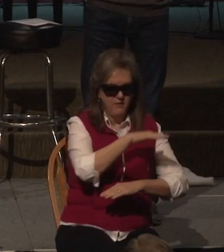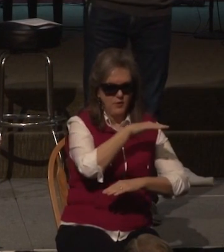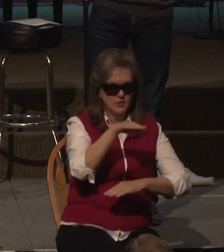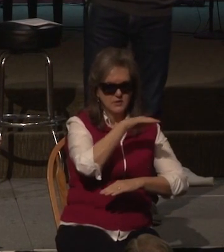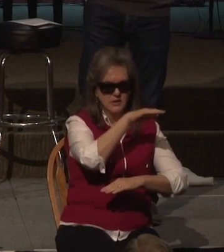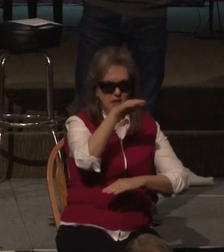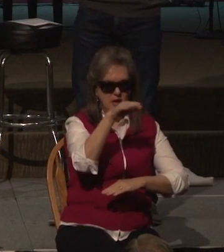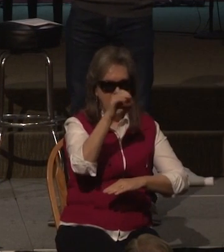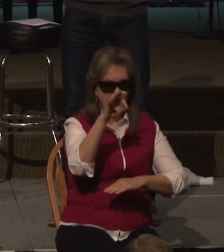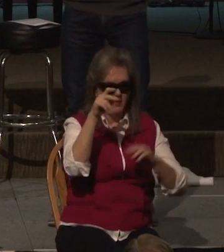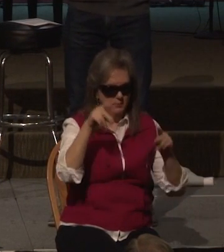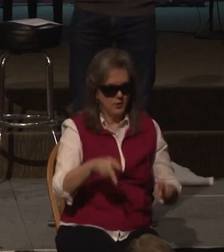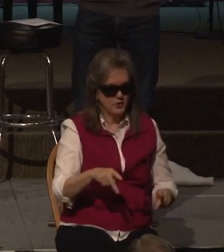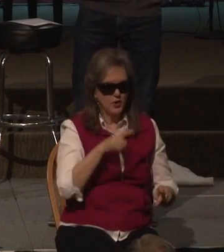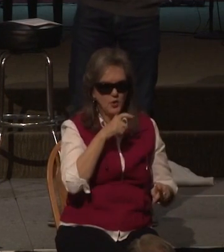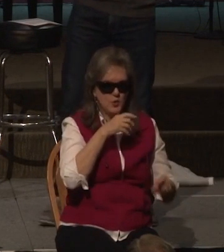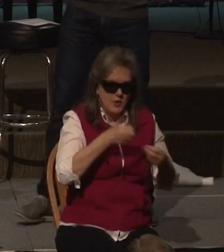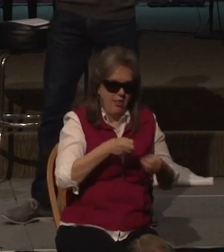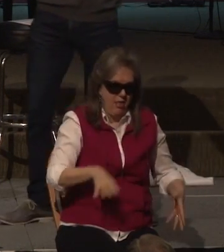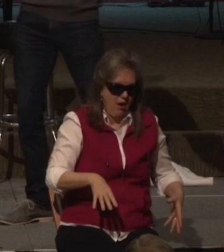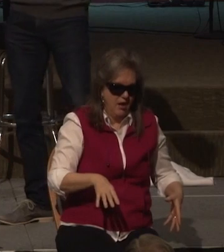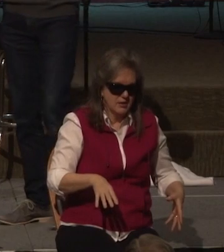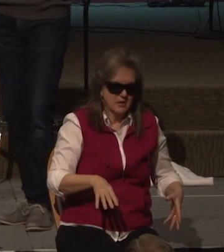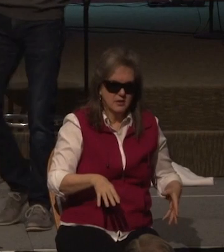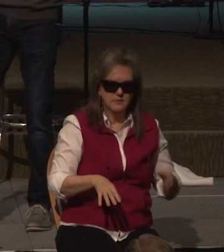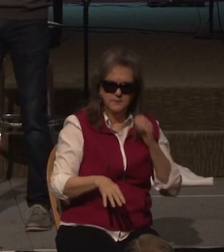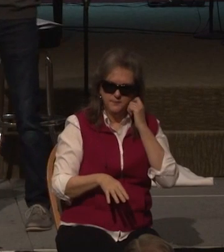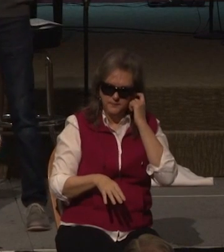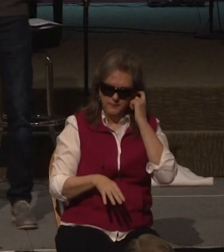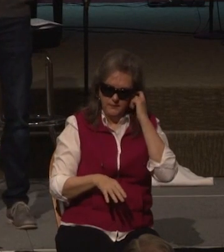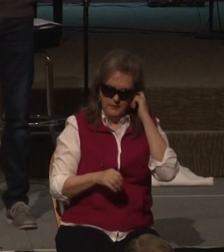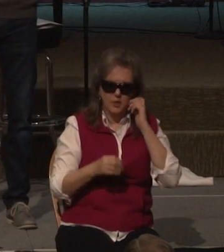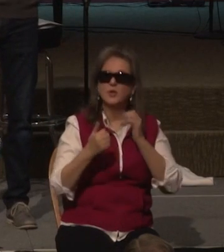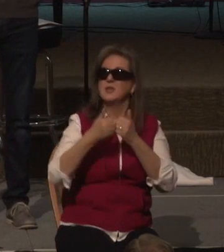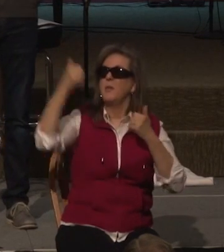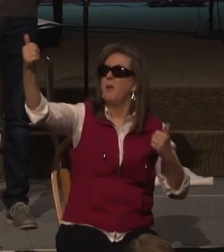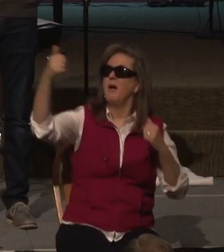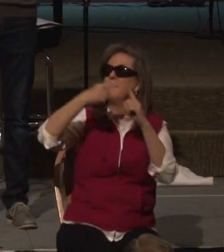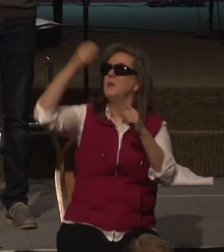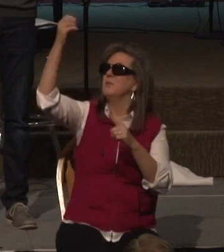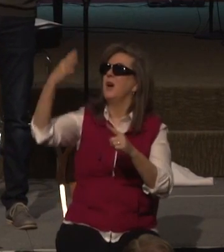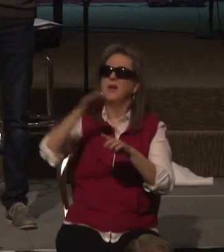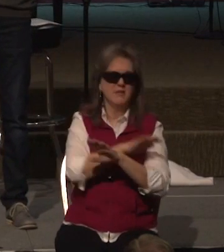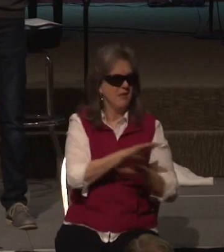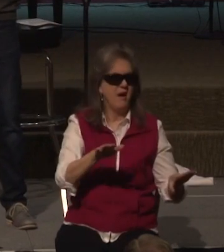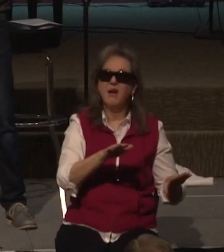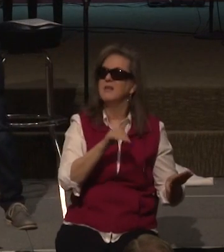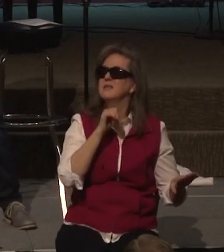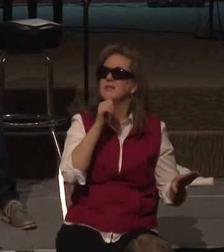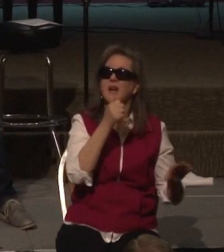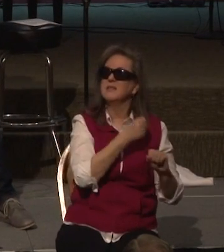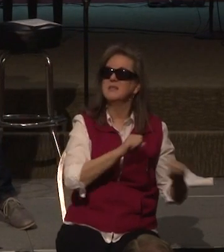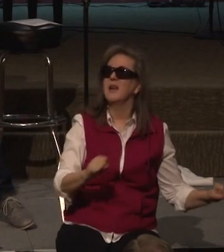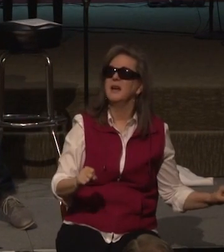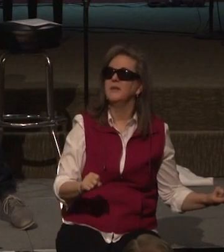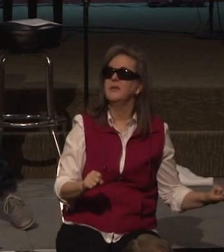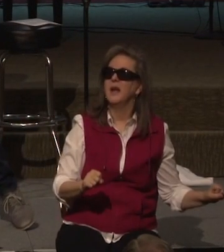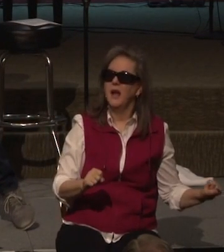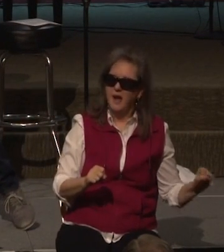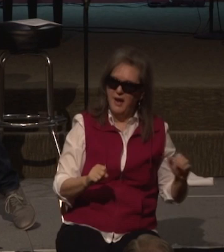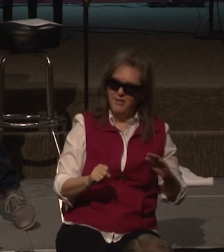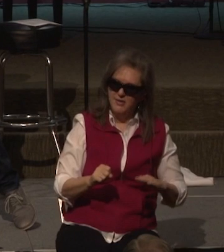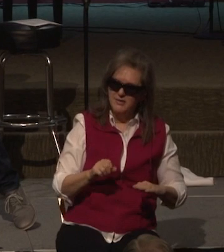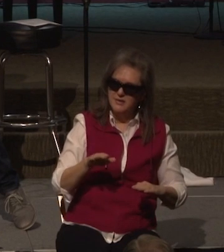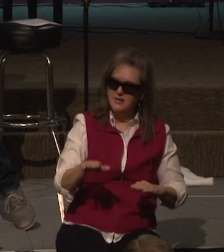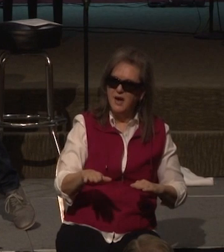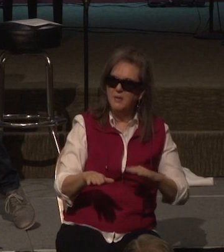who is lost. That's Christian lingo, right? Someone who's apart from God, who's unsaved, and the steps that many